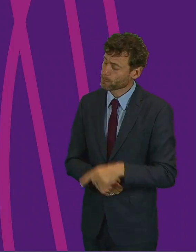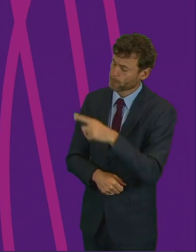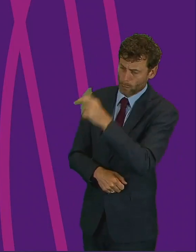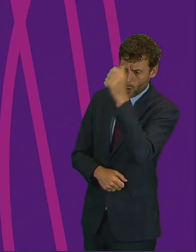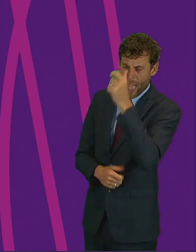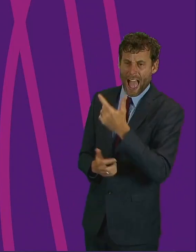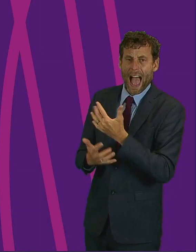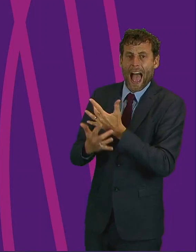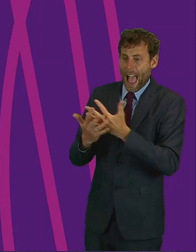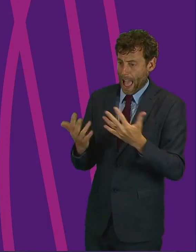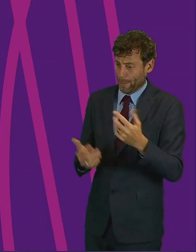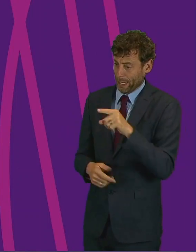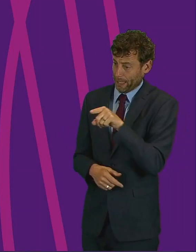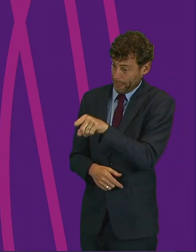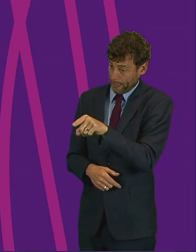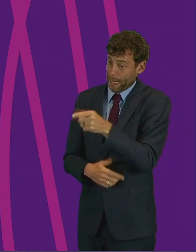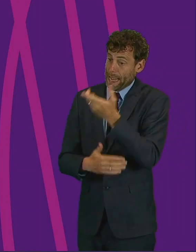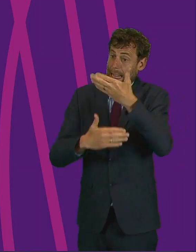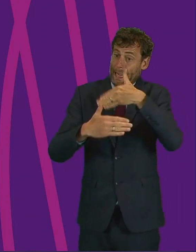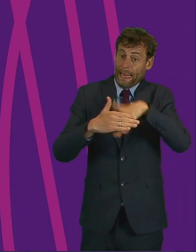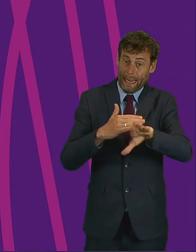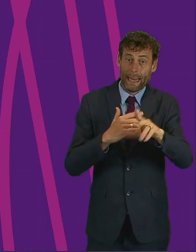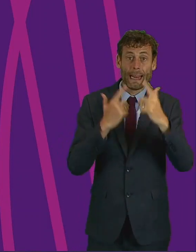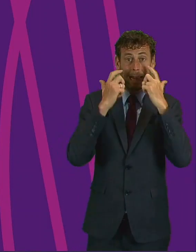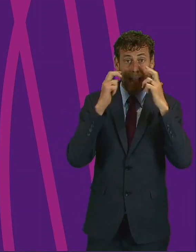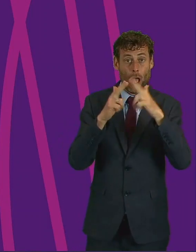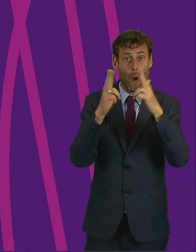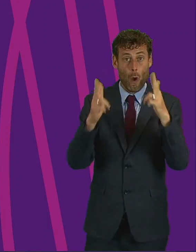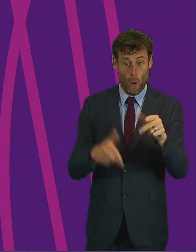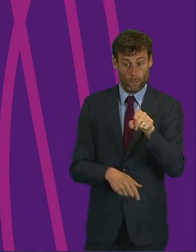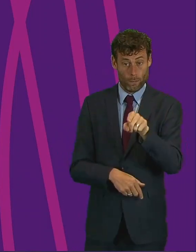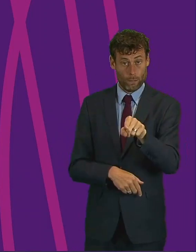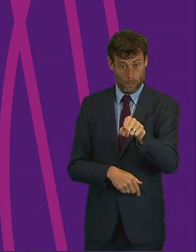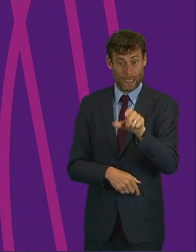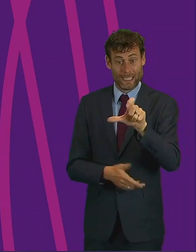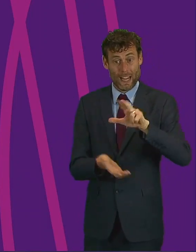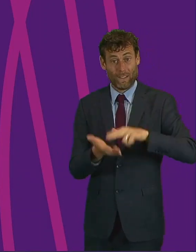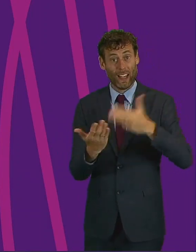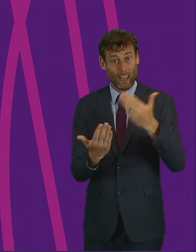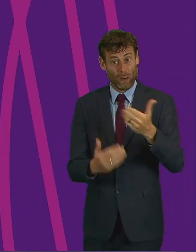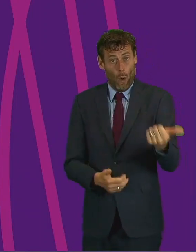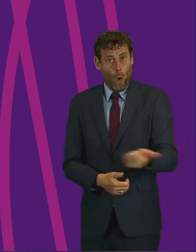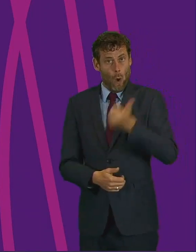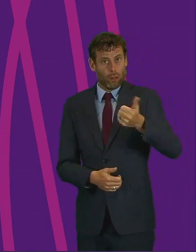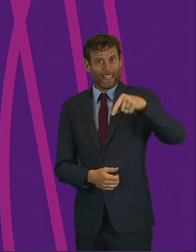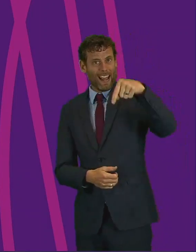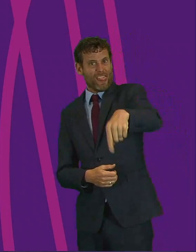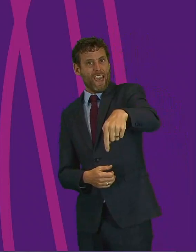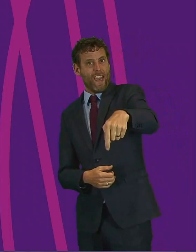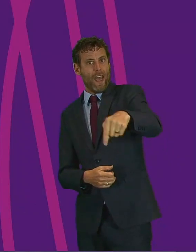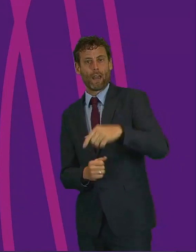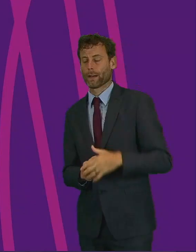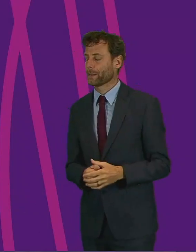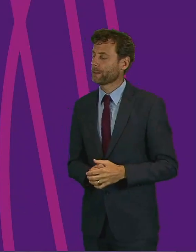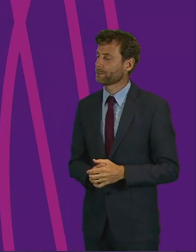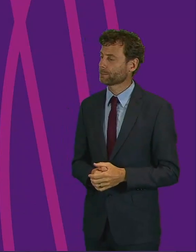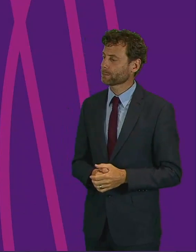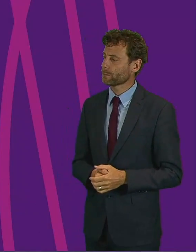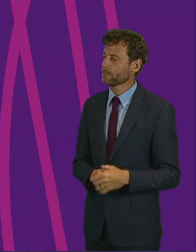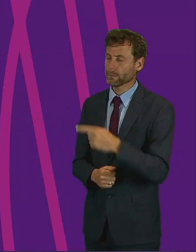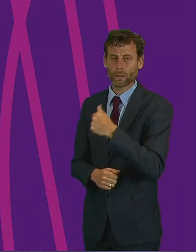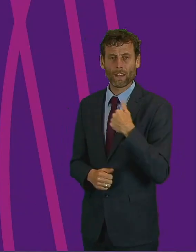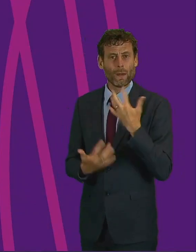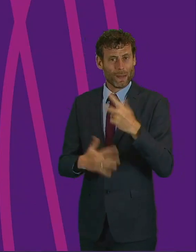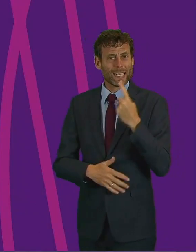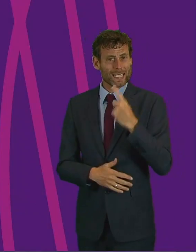many were sent into care homes where COVID-19 was already present? First Minister. Well, as I've said before,